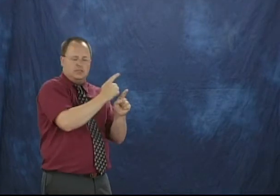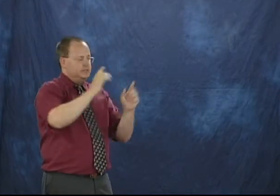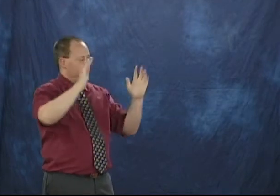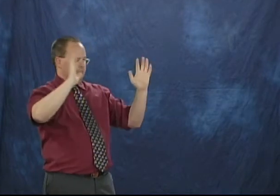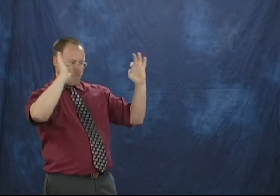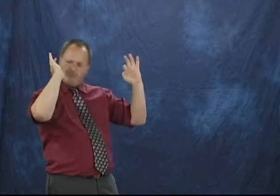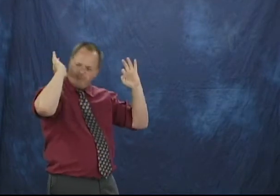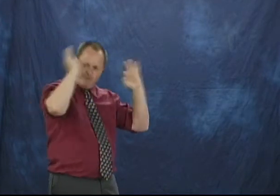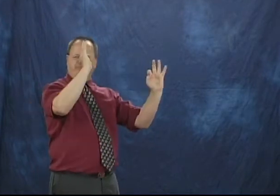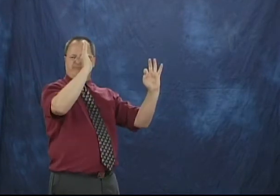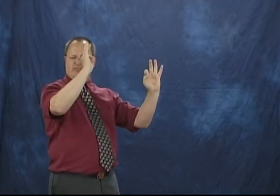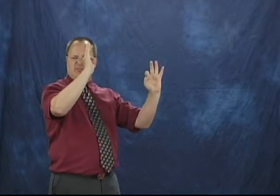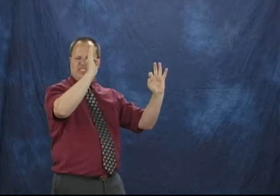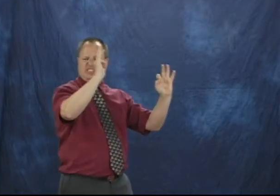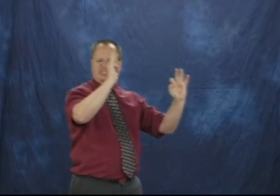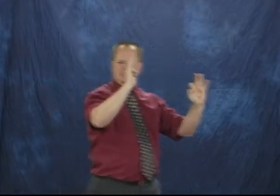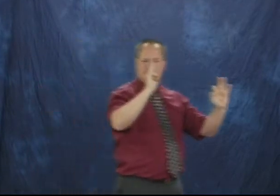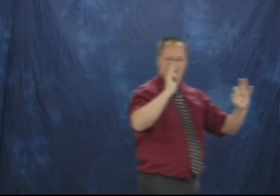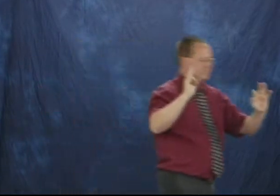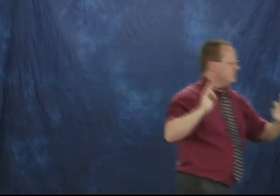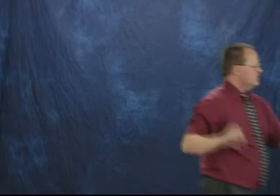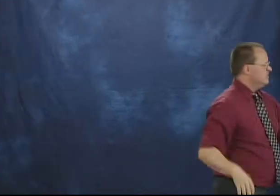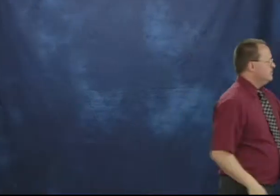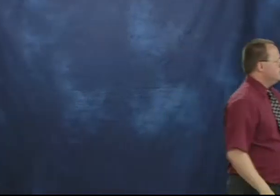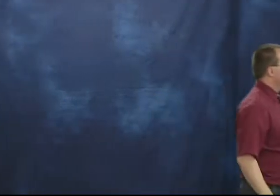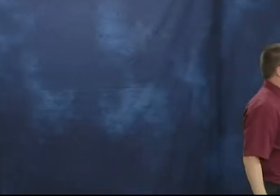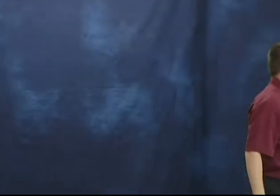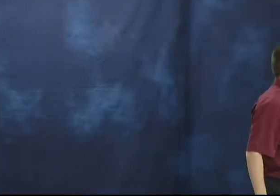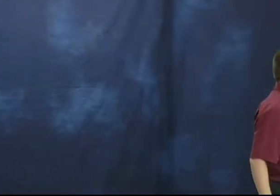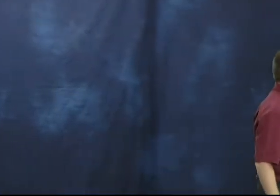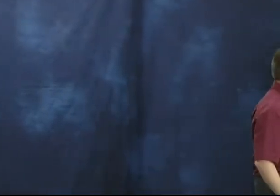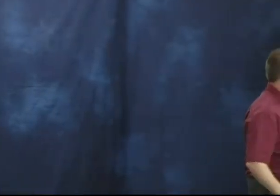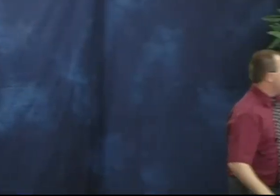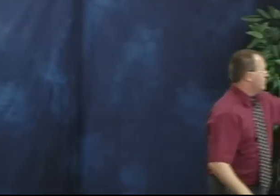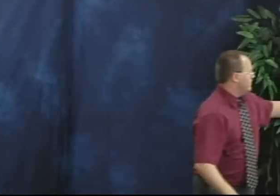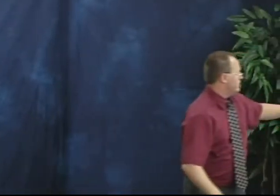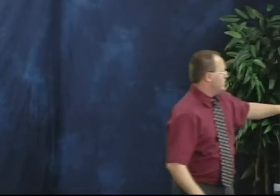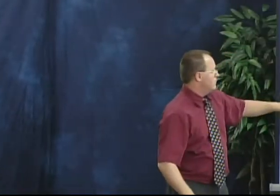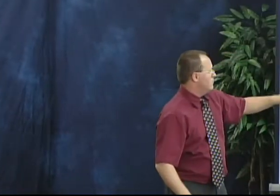declaring us blessed, declaring that we are in a blessed state.